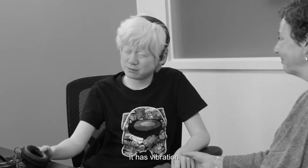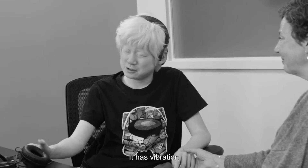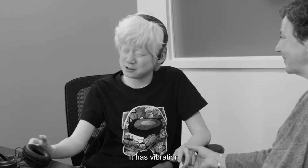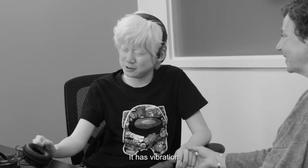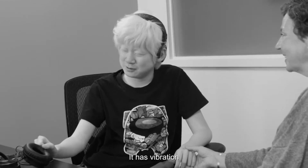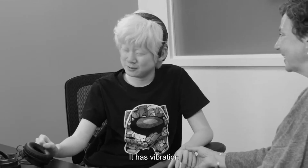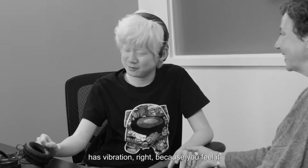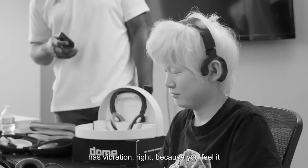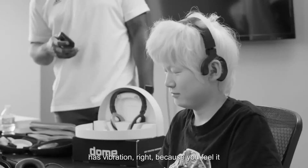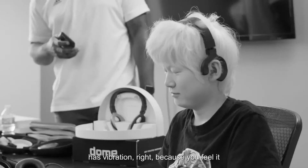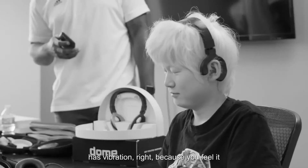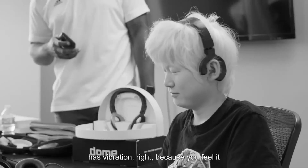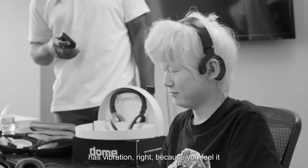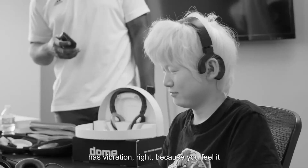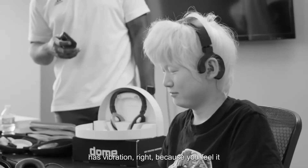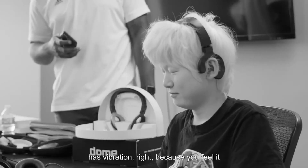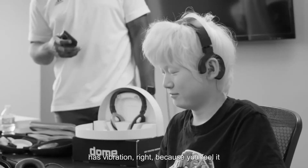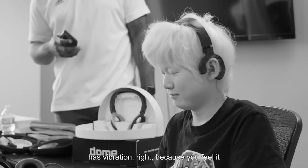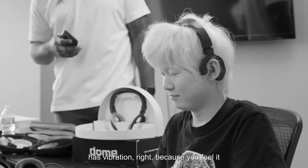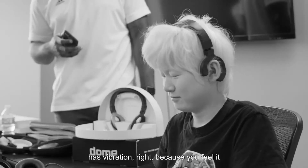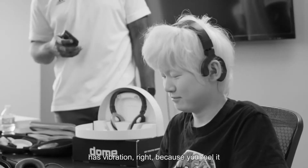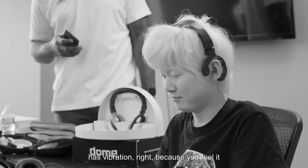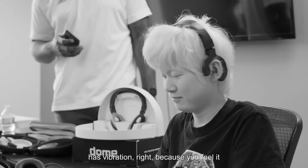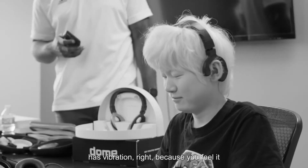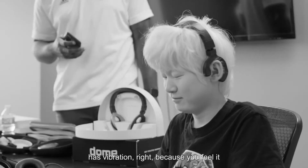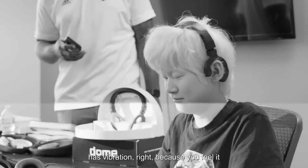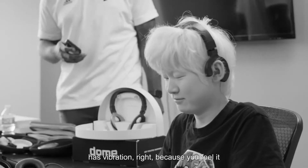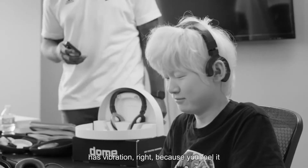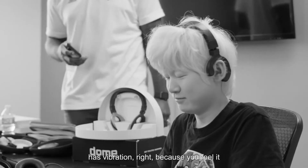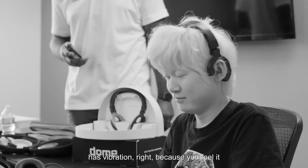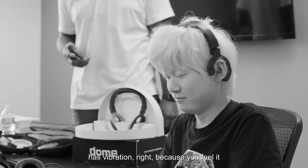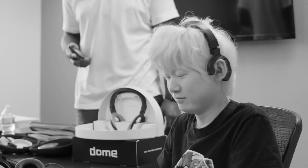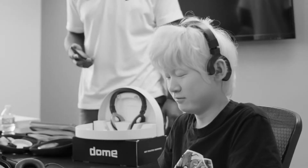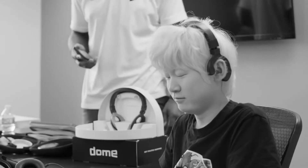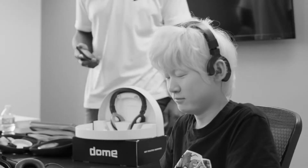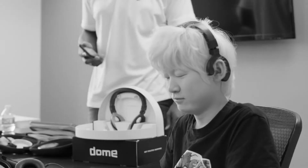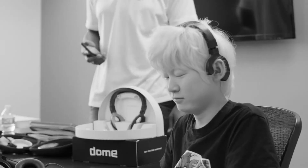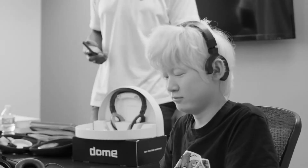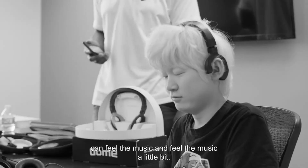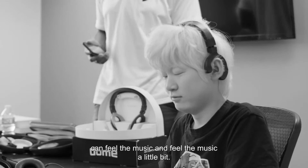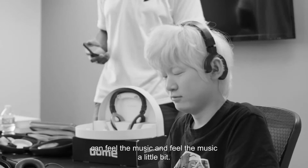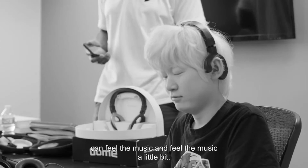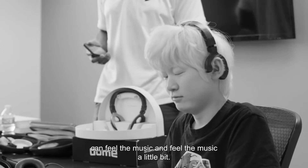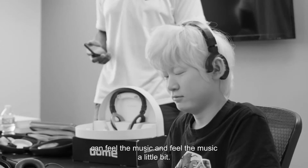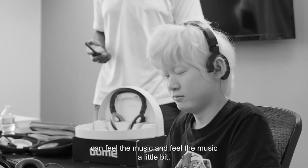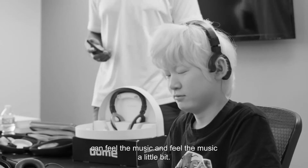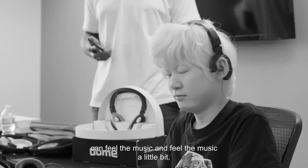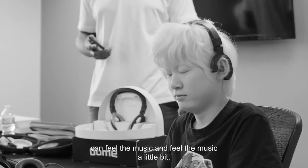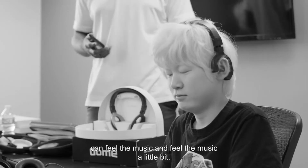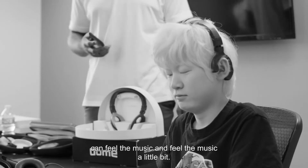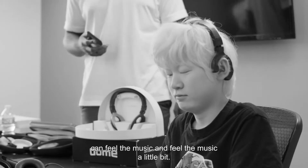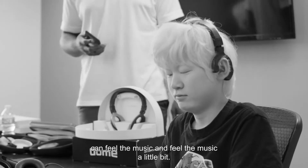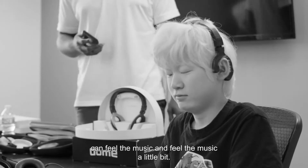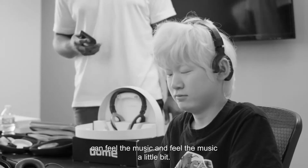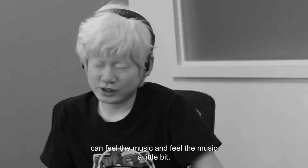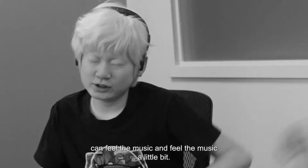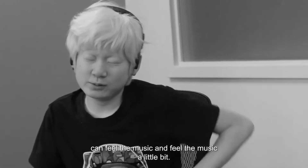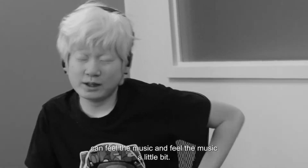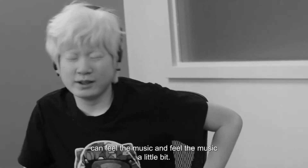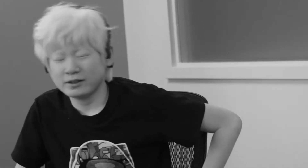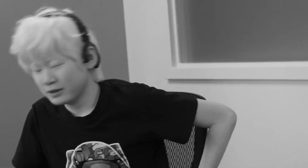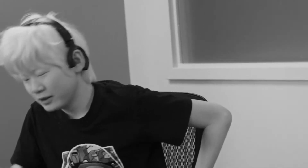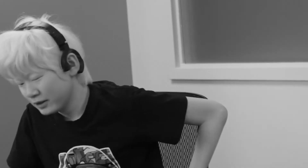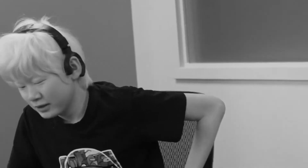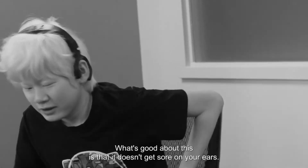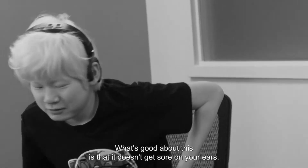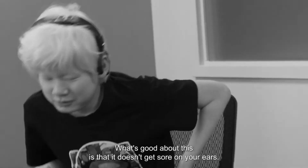It has vibration. It has vibration, right? Can you feel it? Can you feel the Can music? you feel the music? A